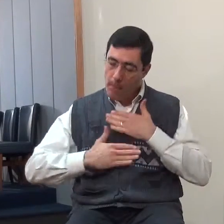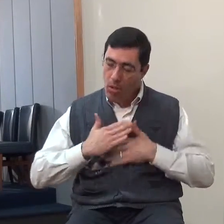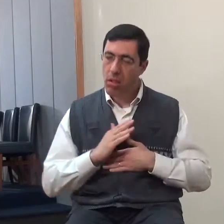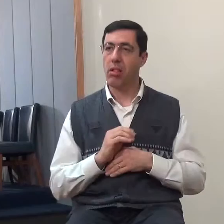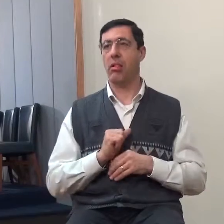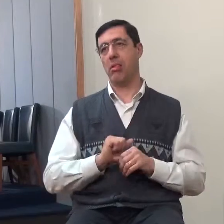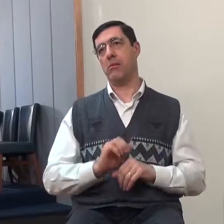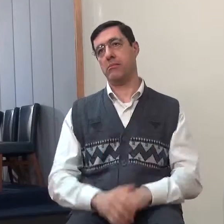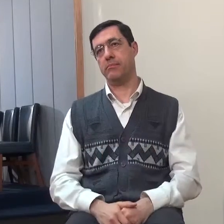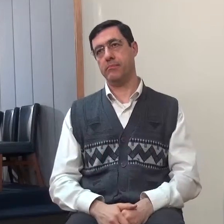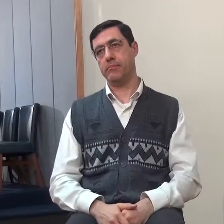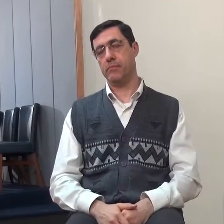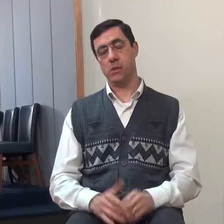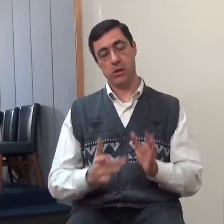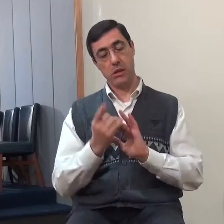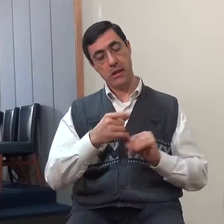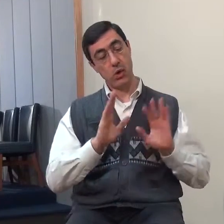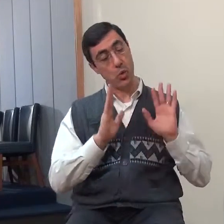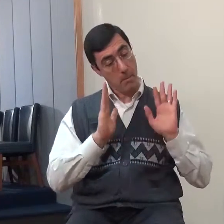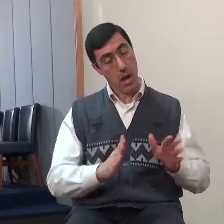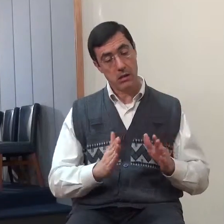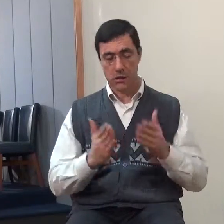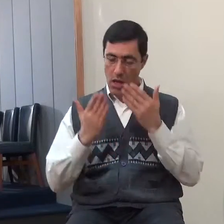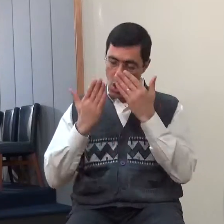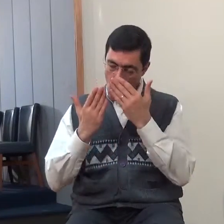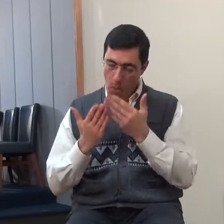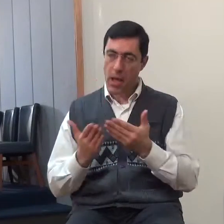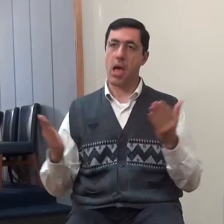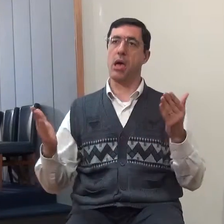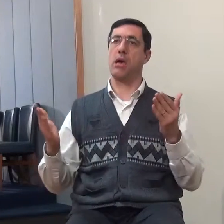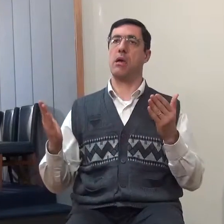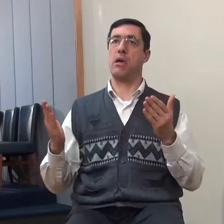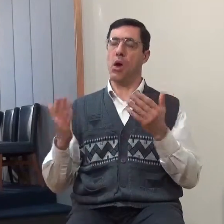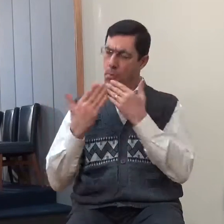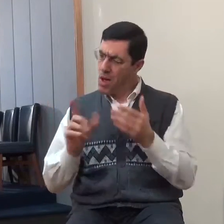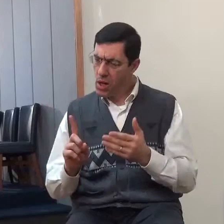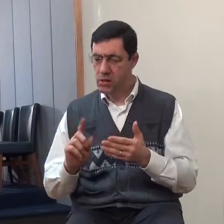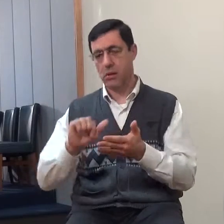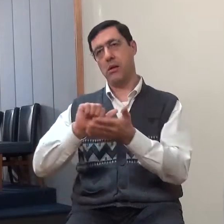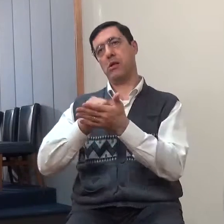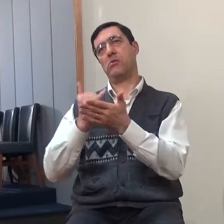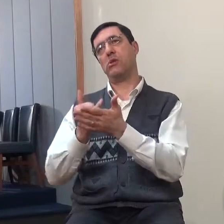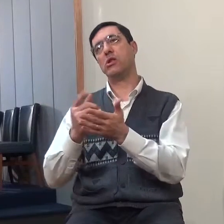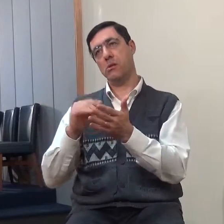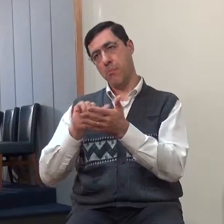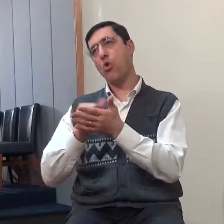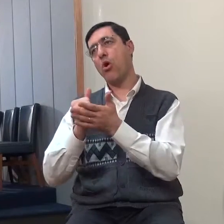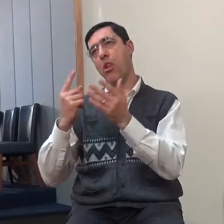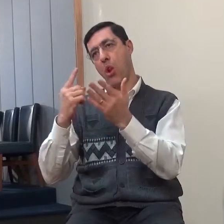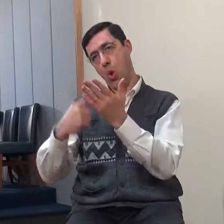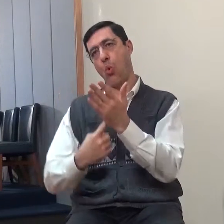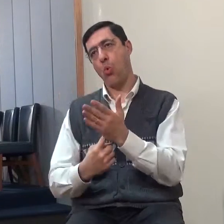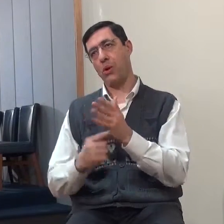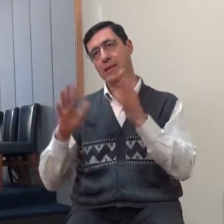the first phase of their instruction. And here are some concrete examples. Over time, just to skim